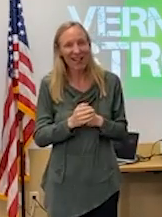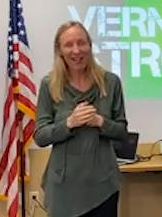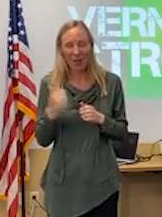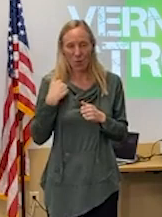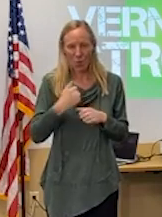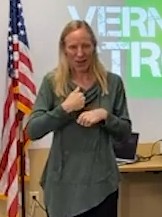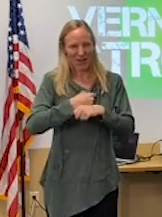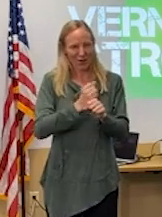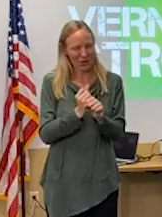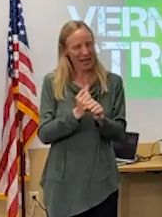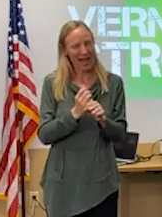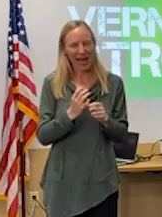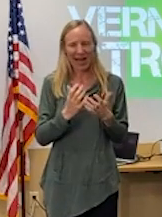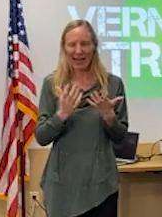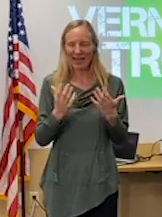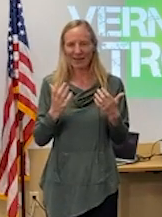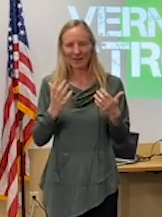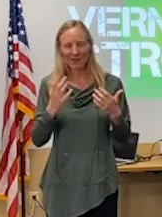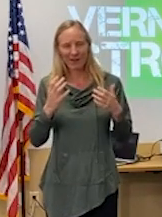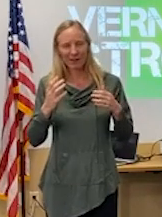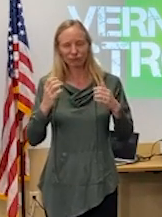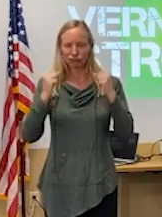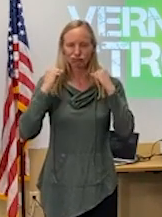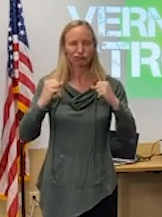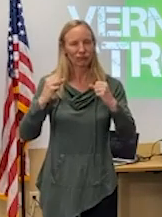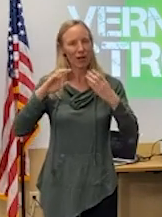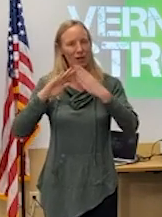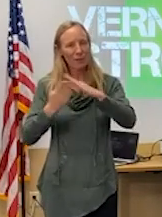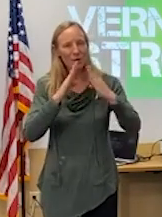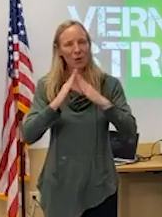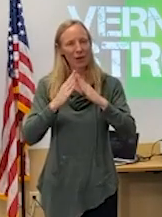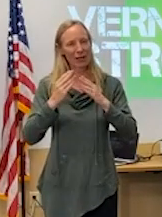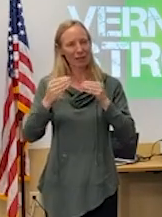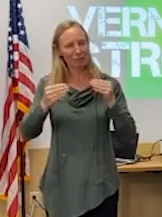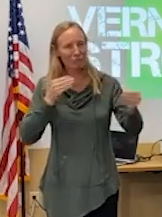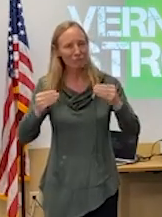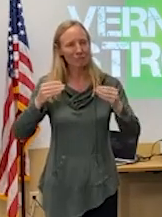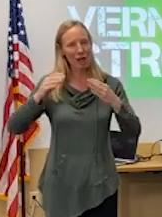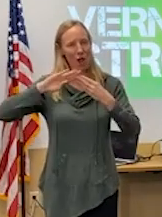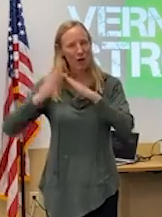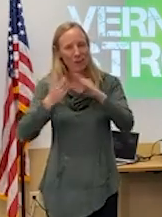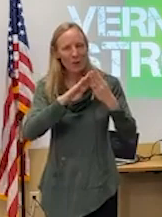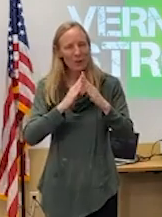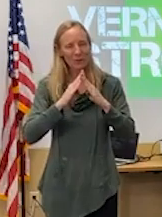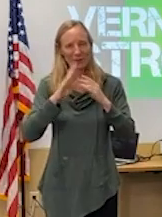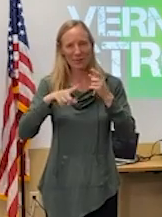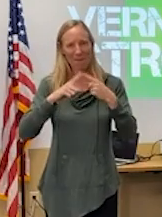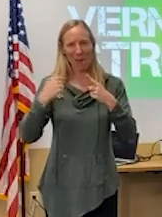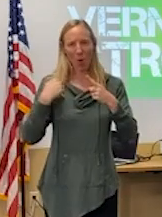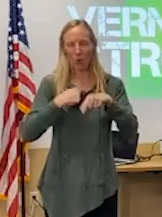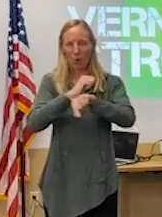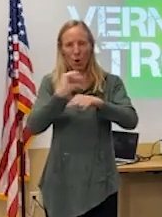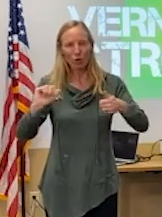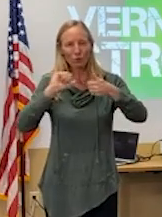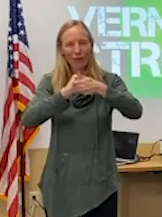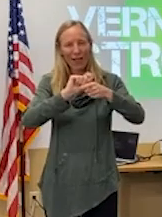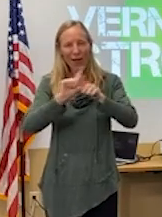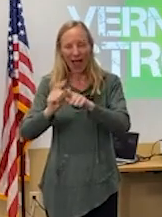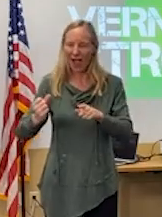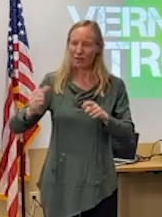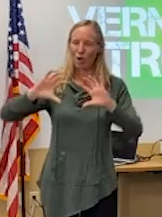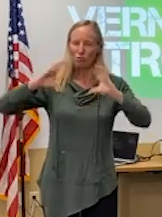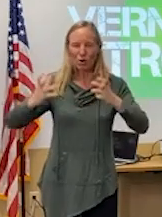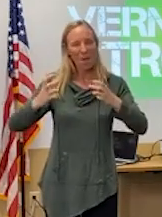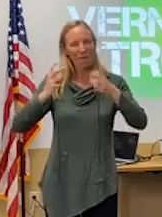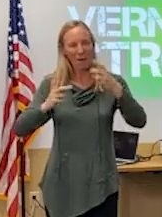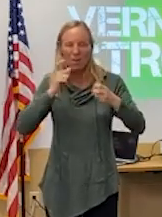tough communities, durable communities. It's more than comfort, durability, fit. It's about being tough together. So that's why we are